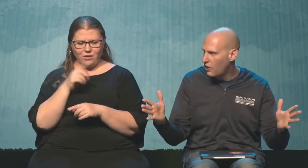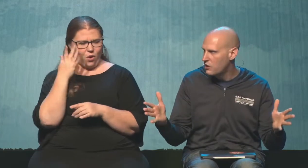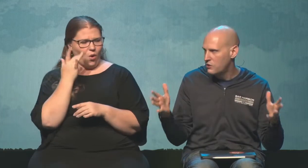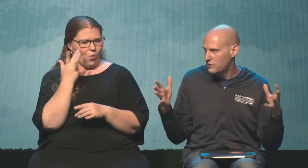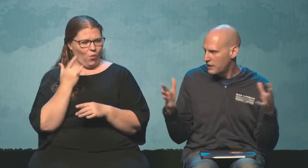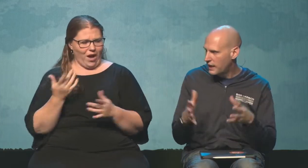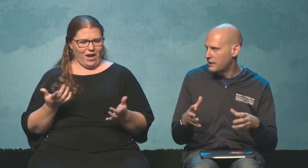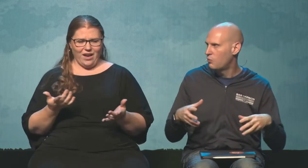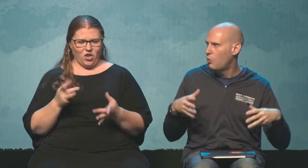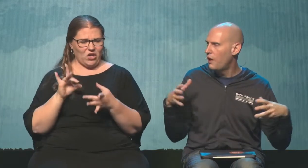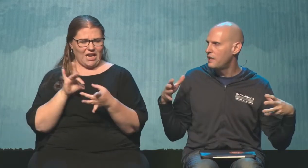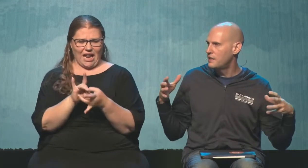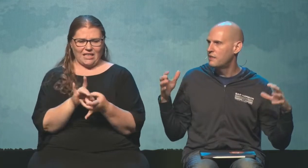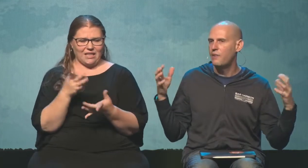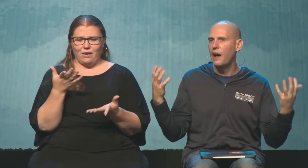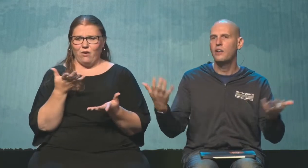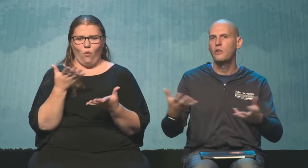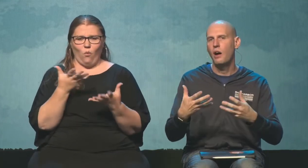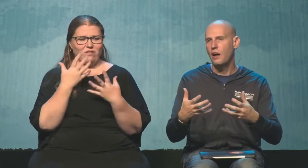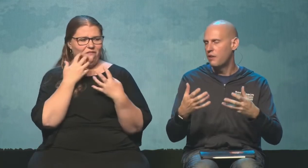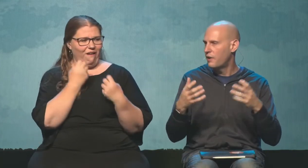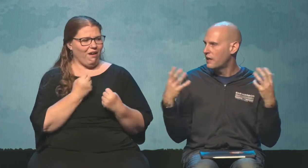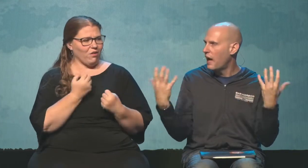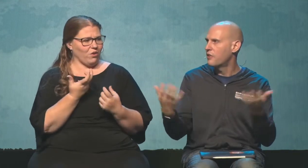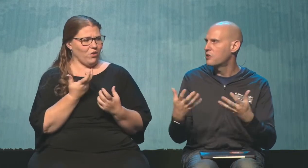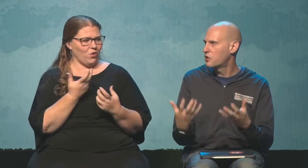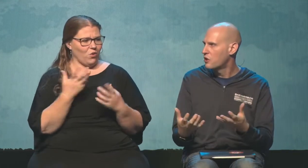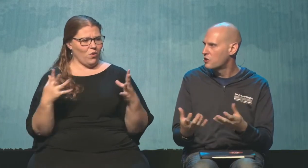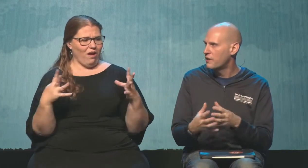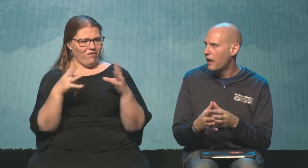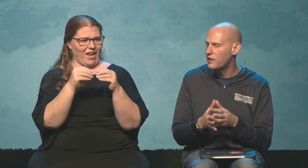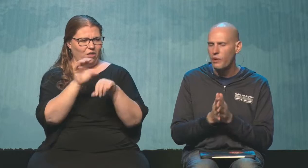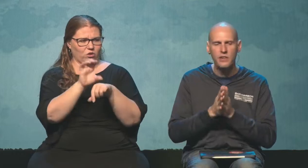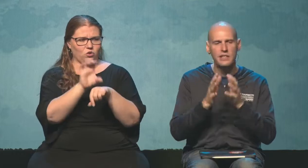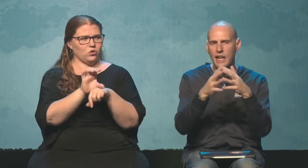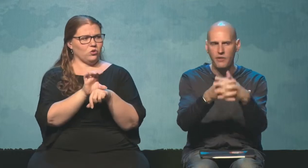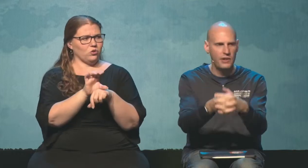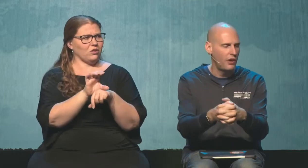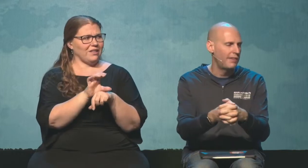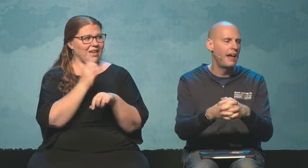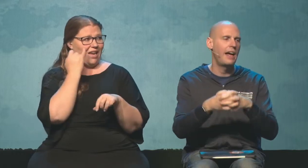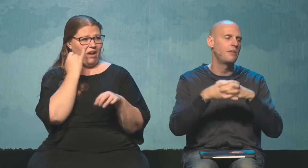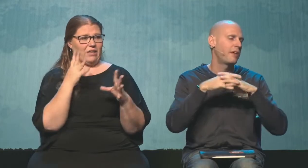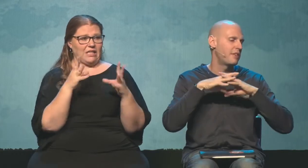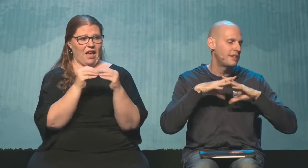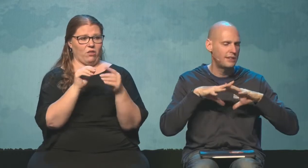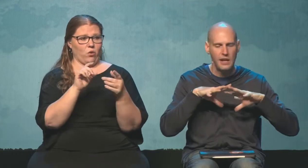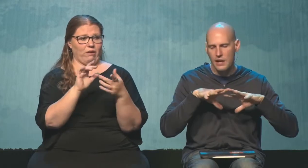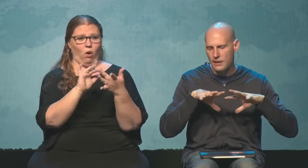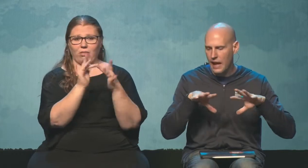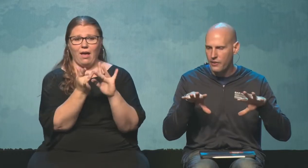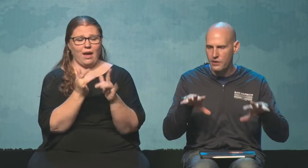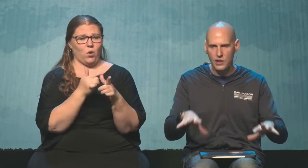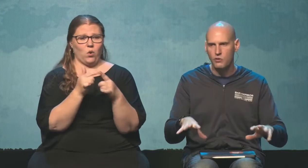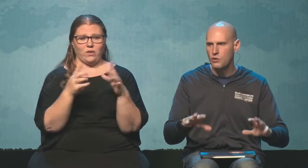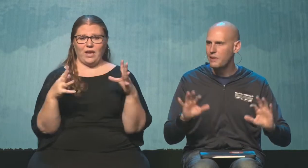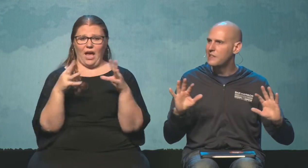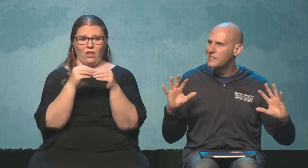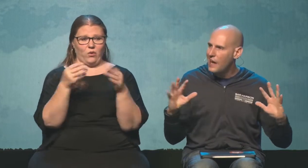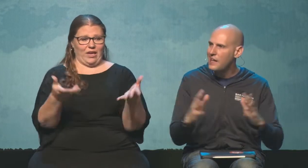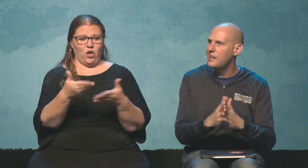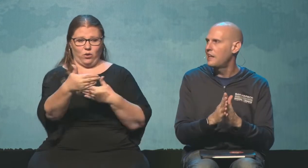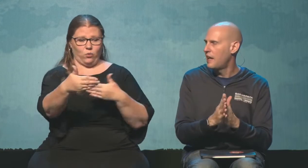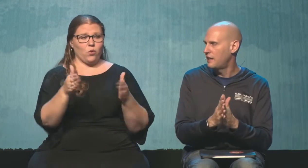why are you connected? What is the value of a gathered church reality? Whether it's gathering online, whether it's gathering in the room,